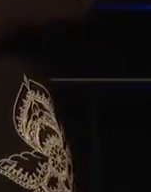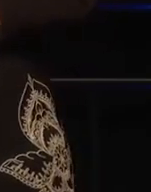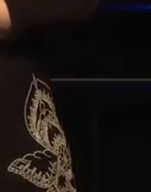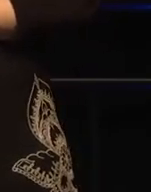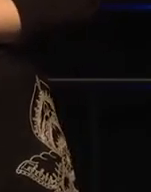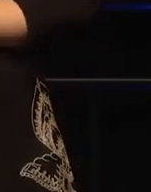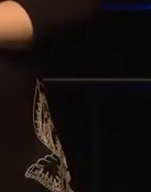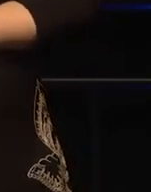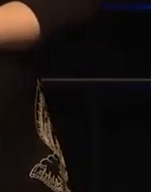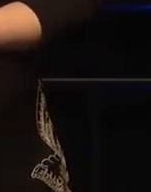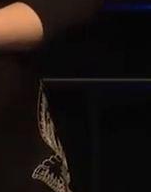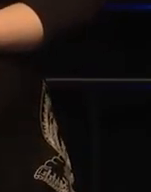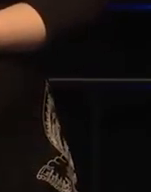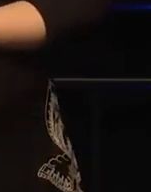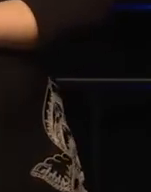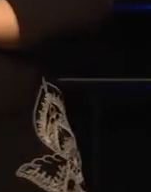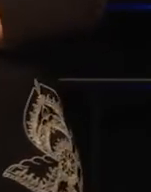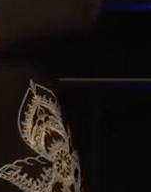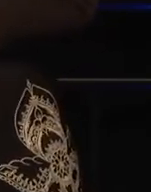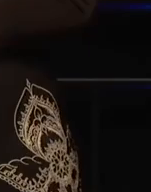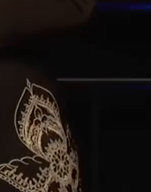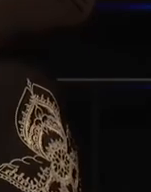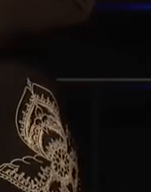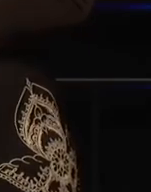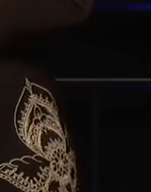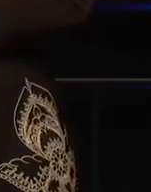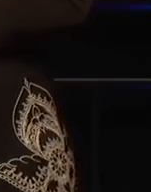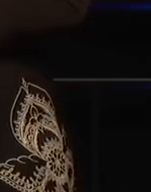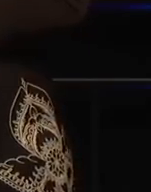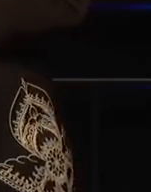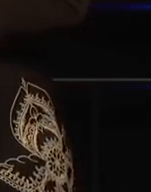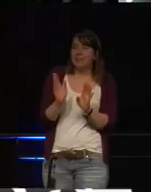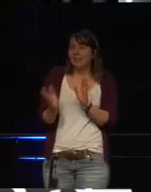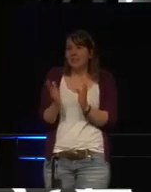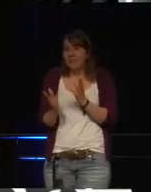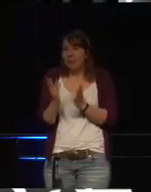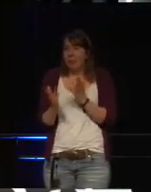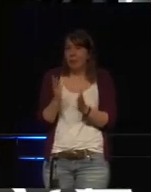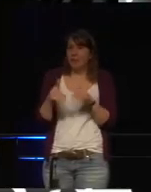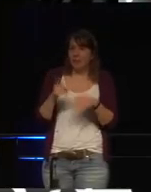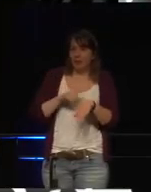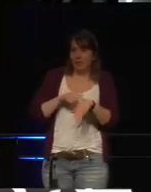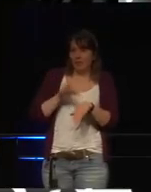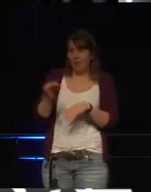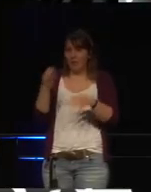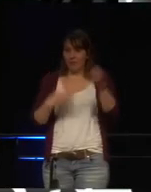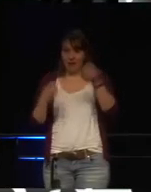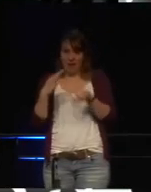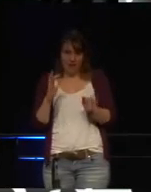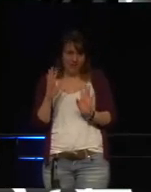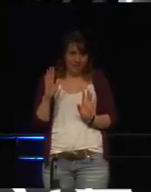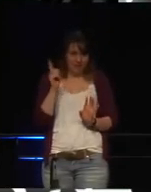that we need standards really soon. So,